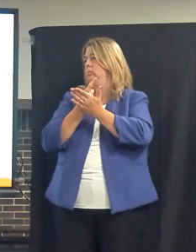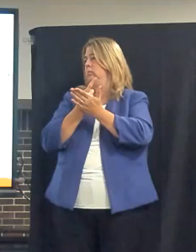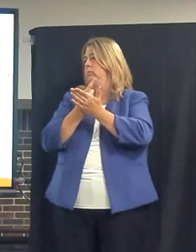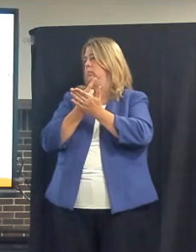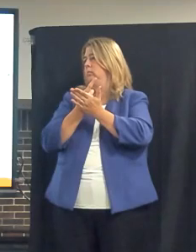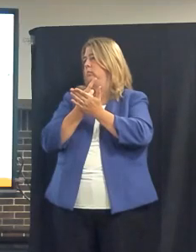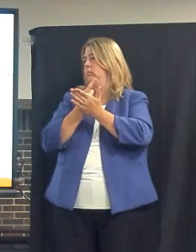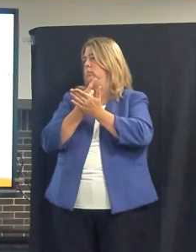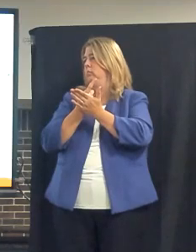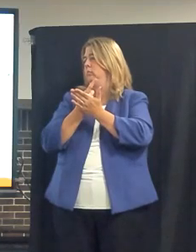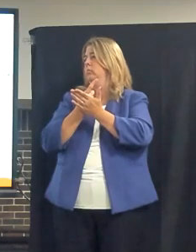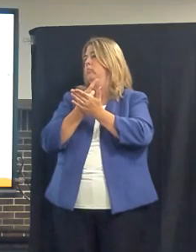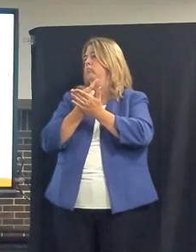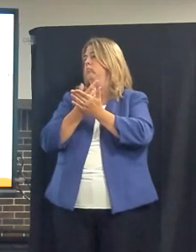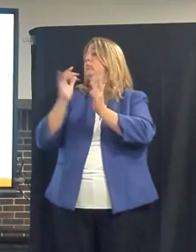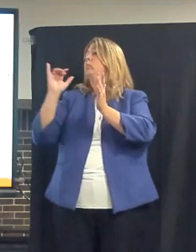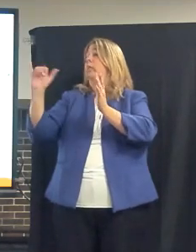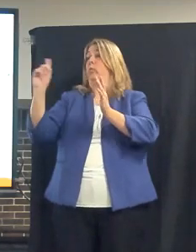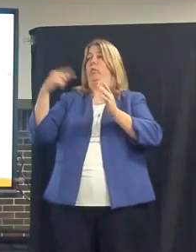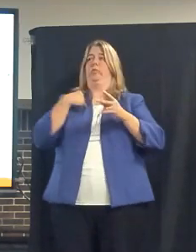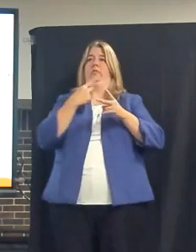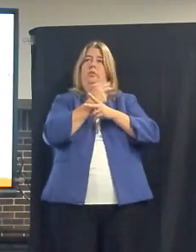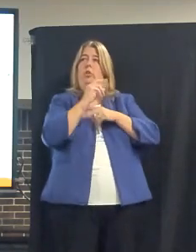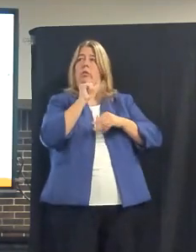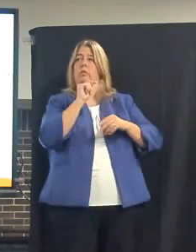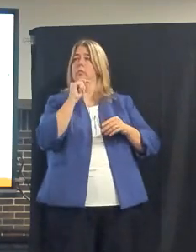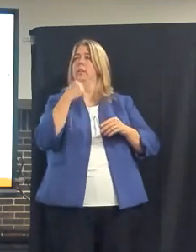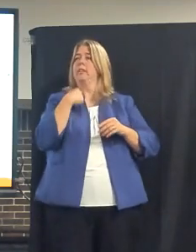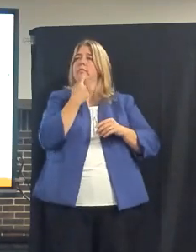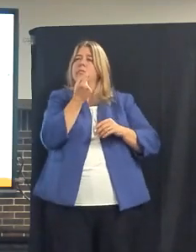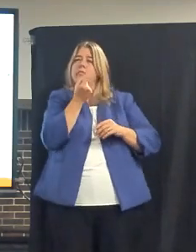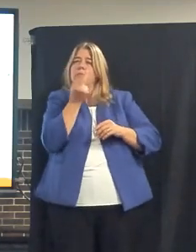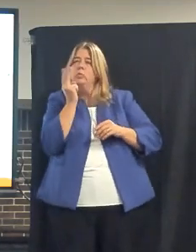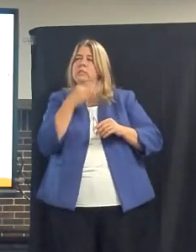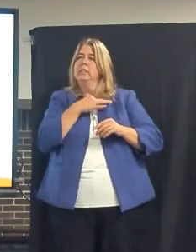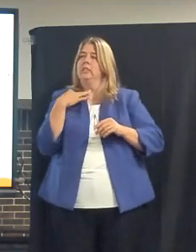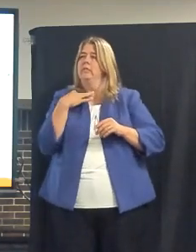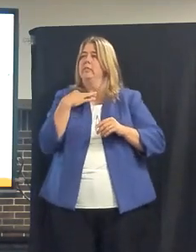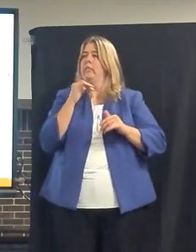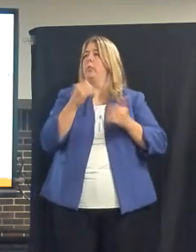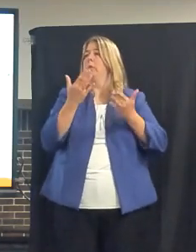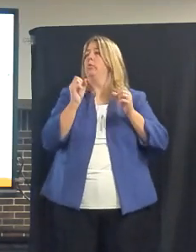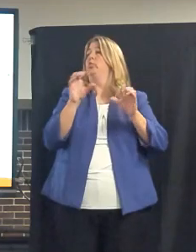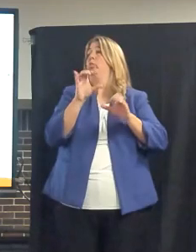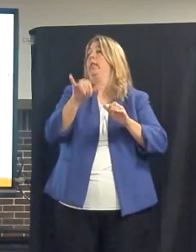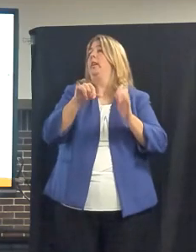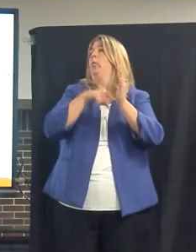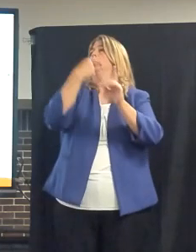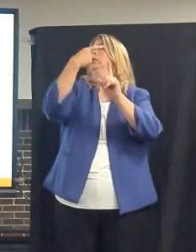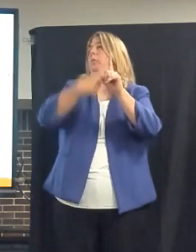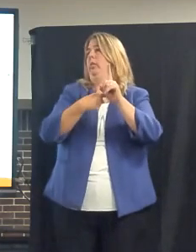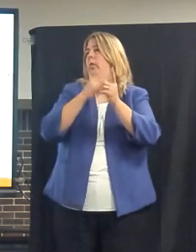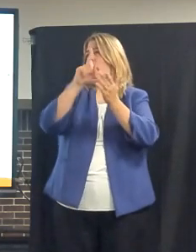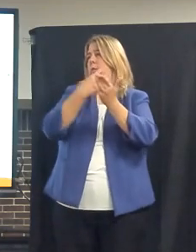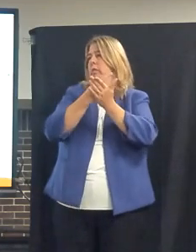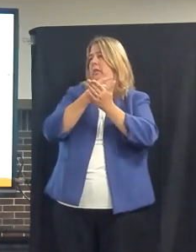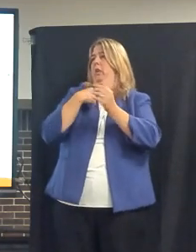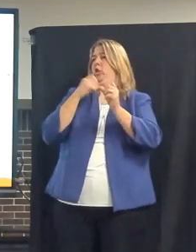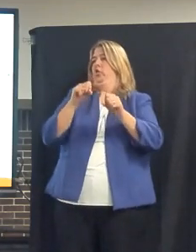month, just 1 hour a month. So that is where we're looking at the logistics of that. I have a few staff